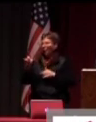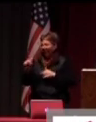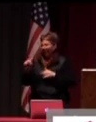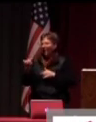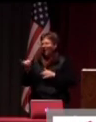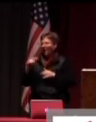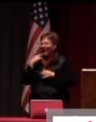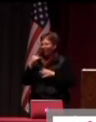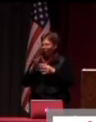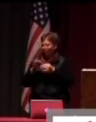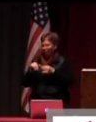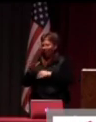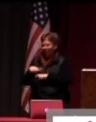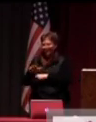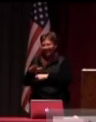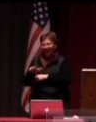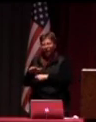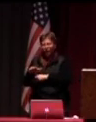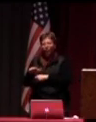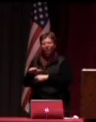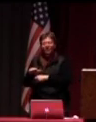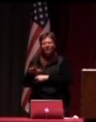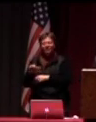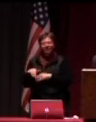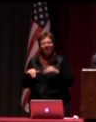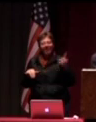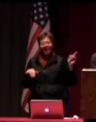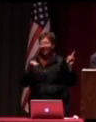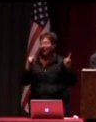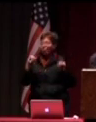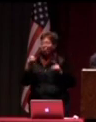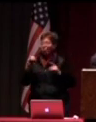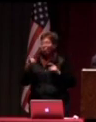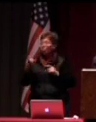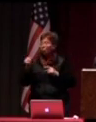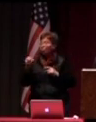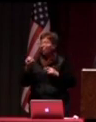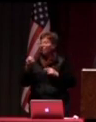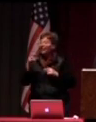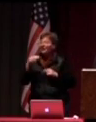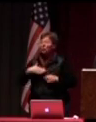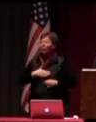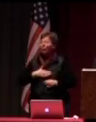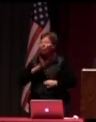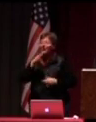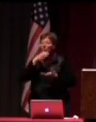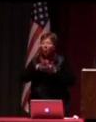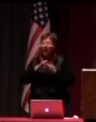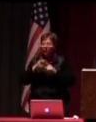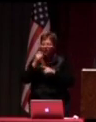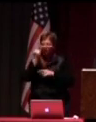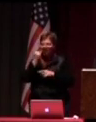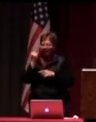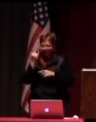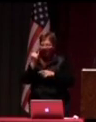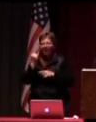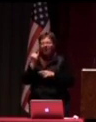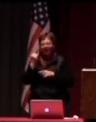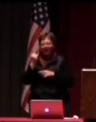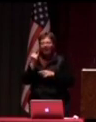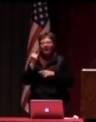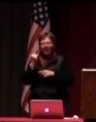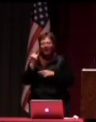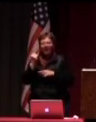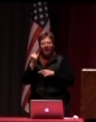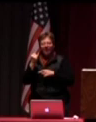this afternoon, I'll tell it again, it's a great story, that Josephine, Napoleon's wife, accompanied him to Italy at the end of the campaign, and